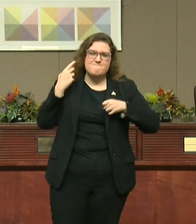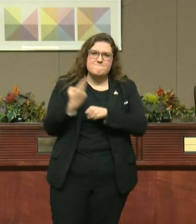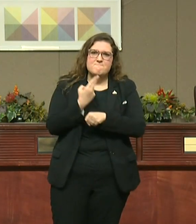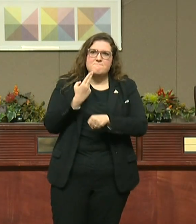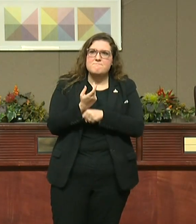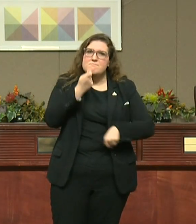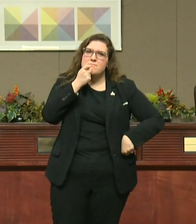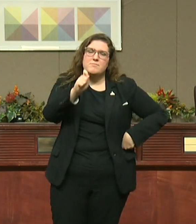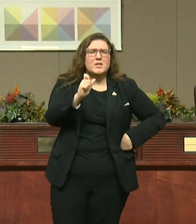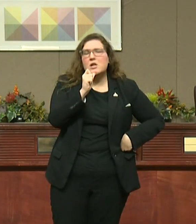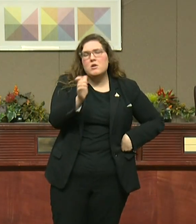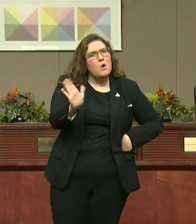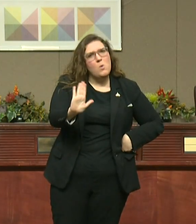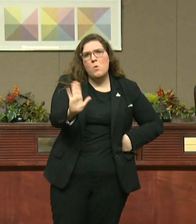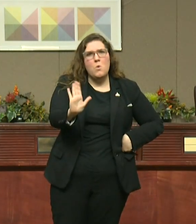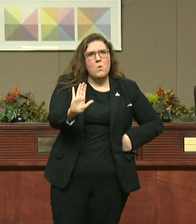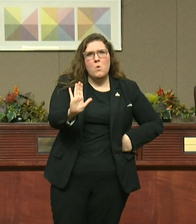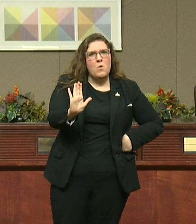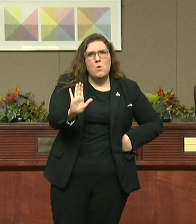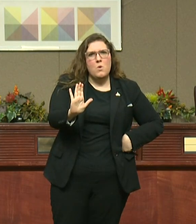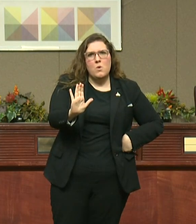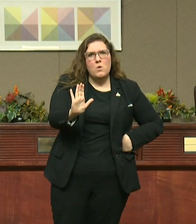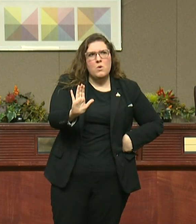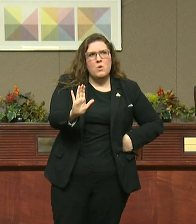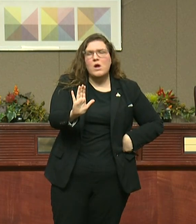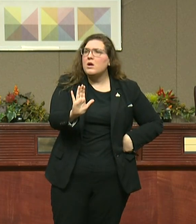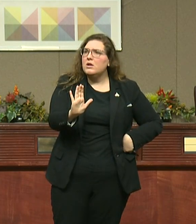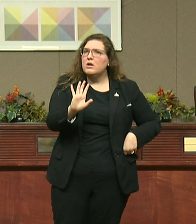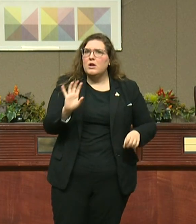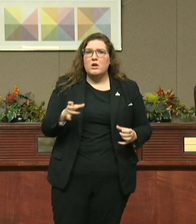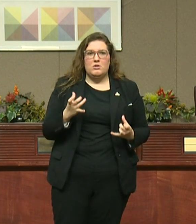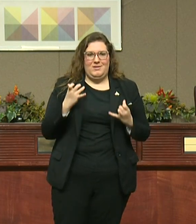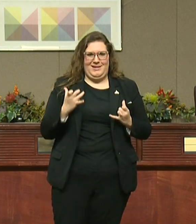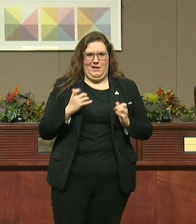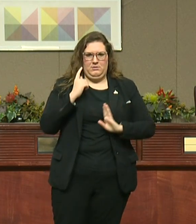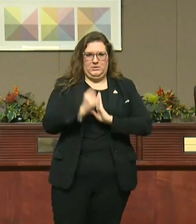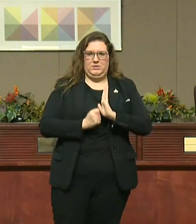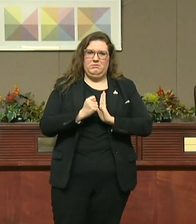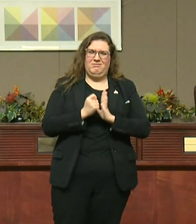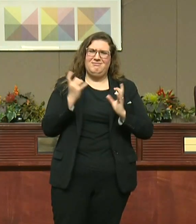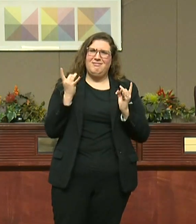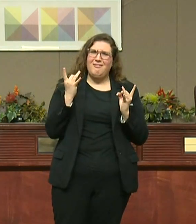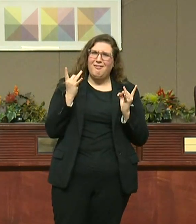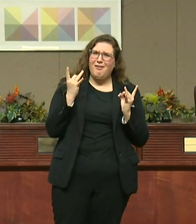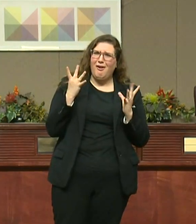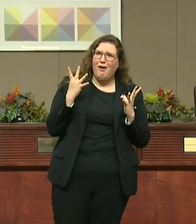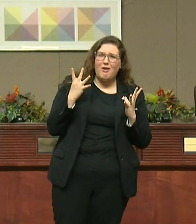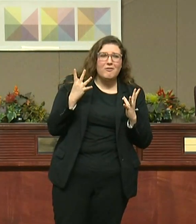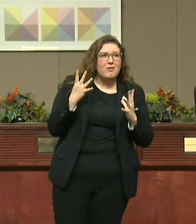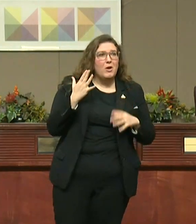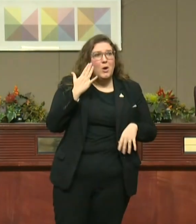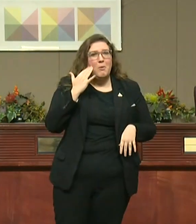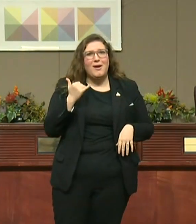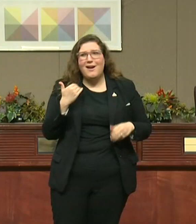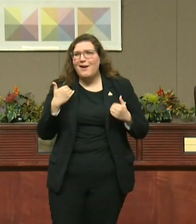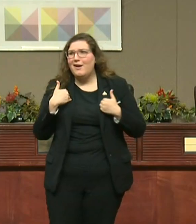me, during this era that we find ourselves living in right now, where there's police